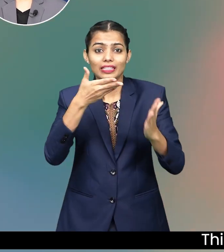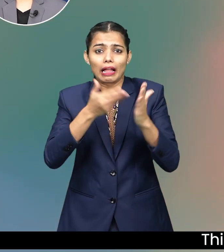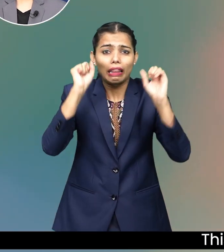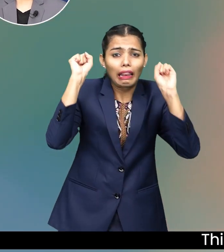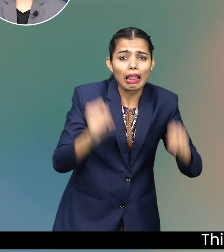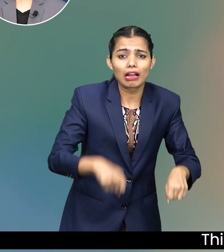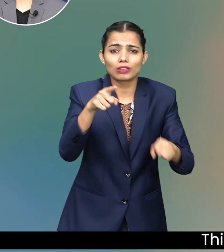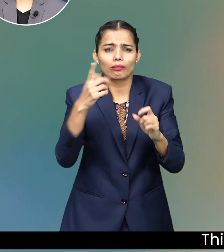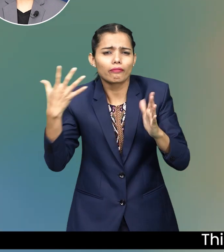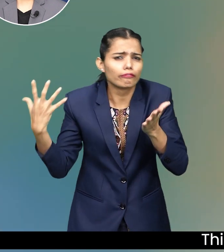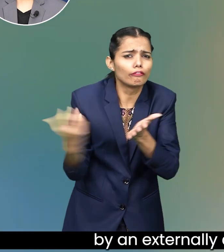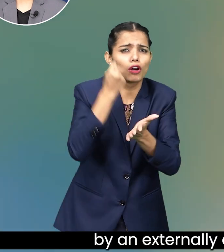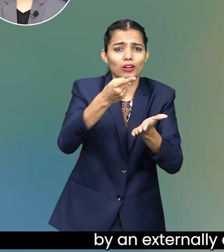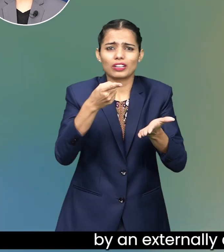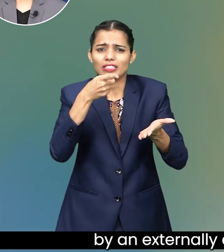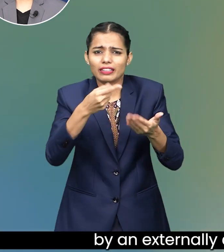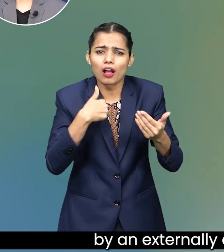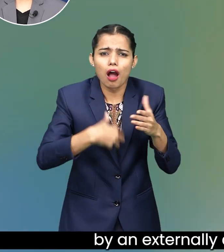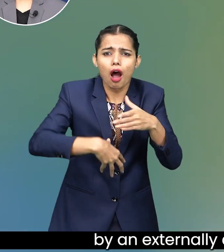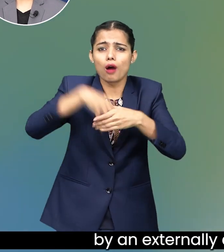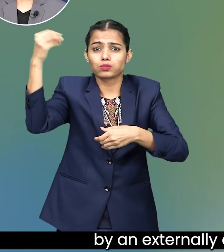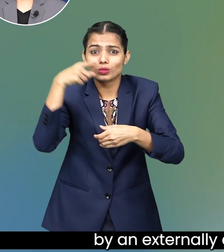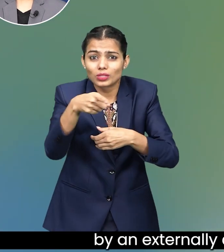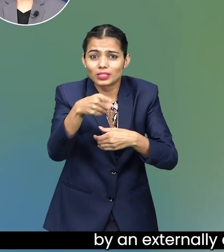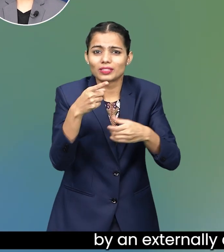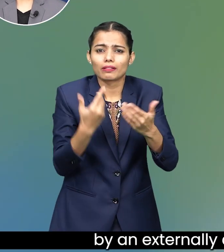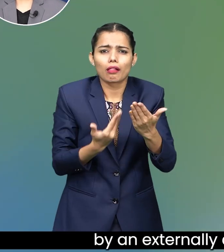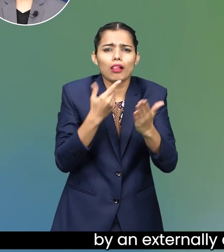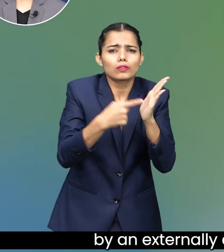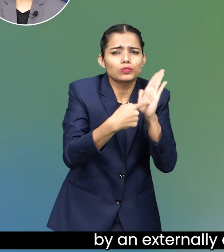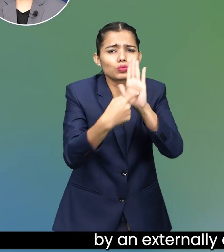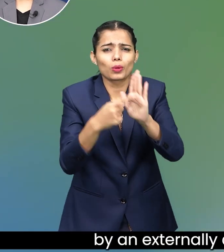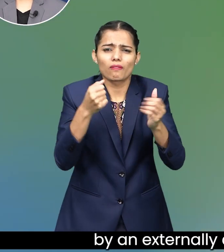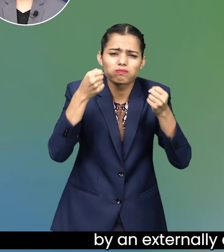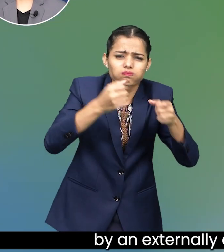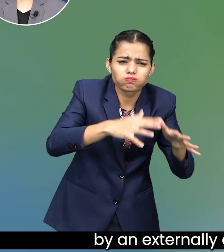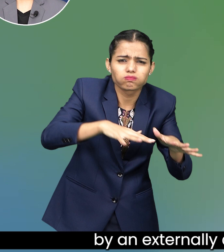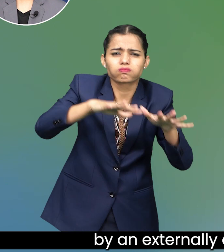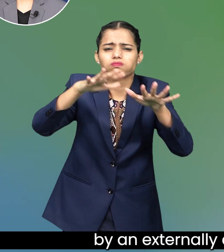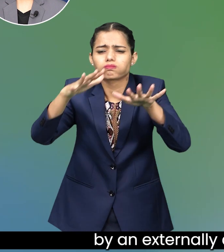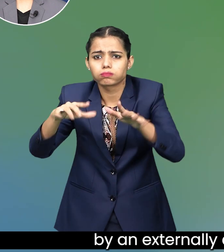this can be achieved by an externally applied force acting downwards